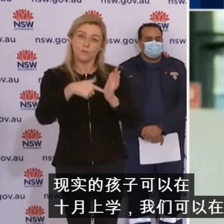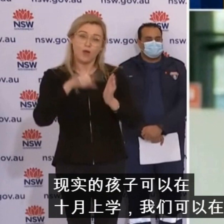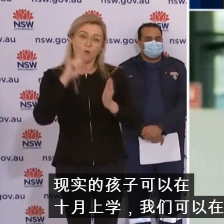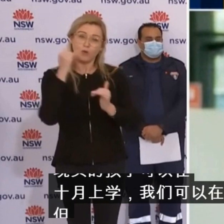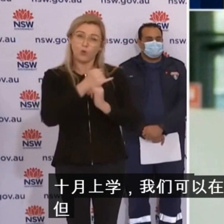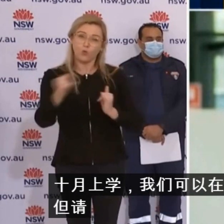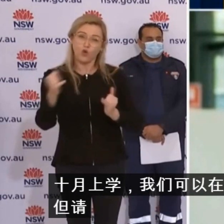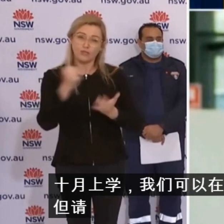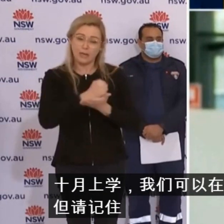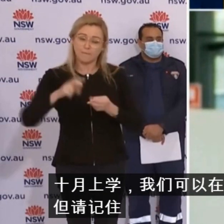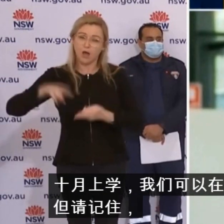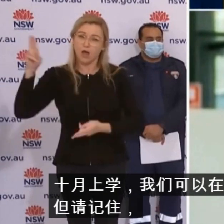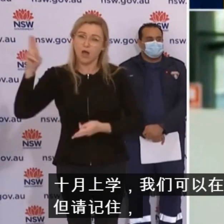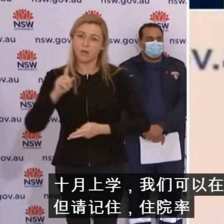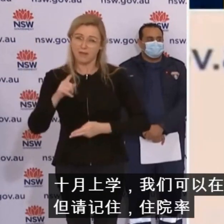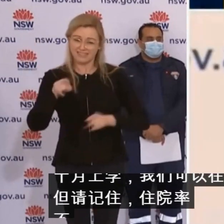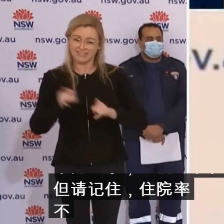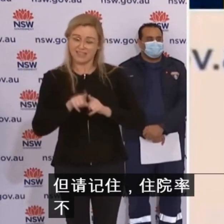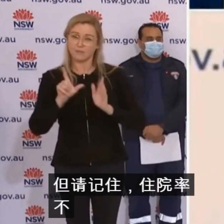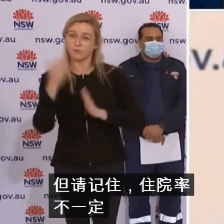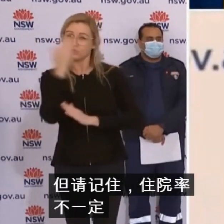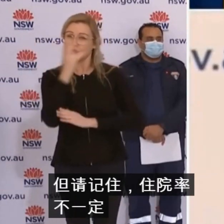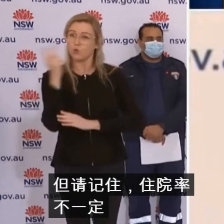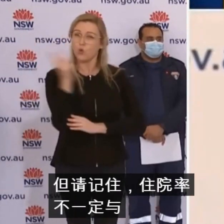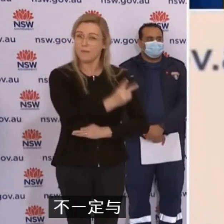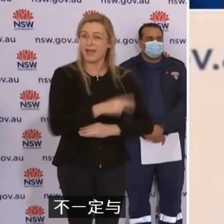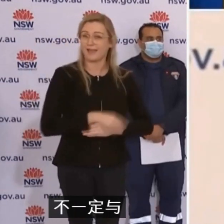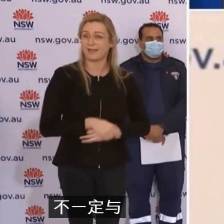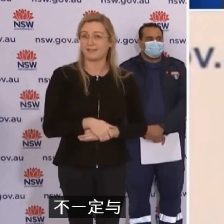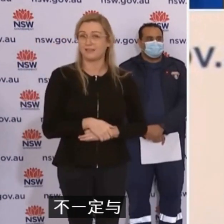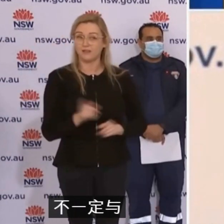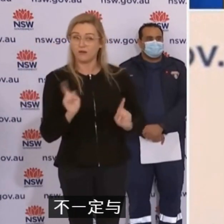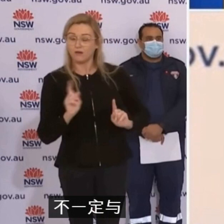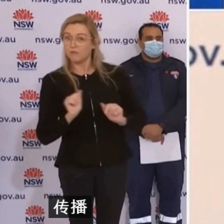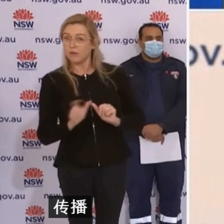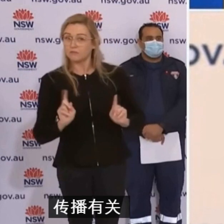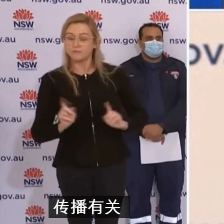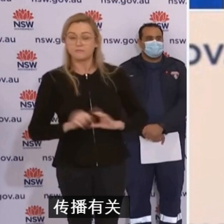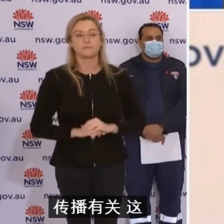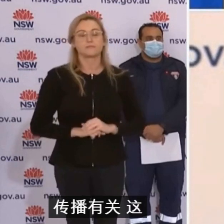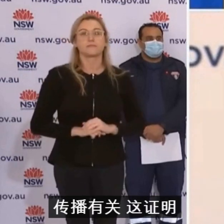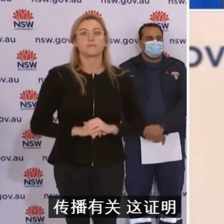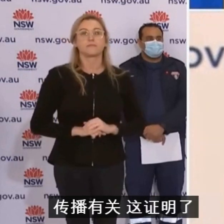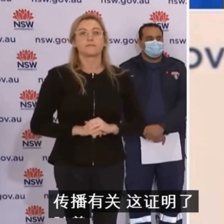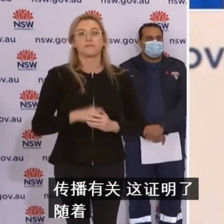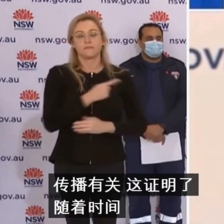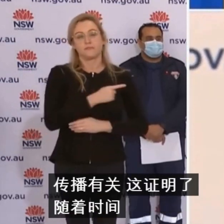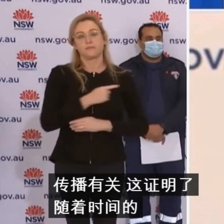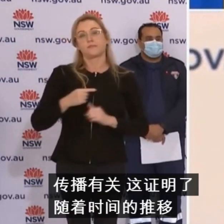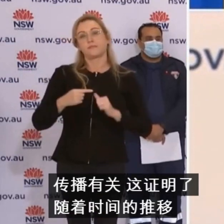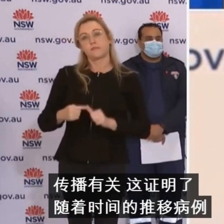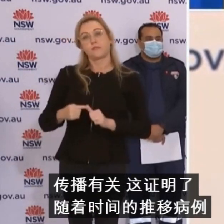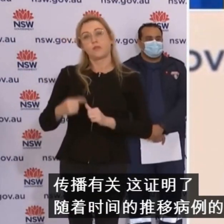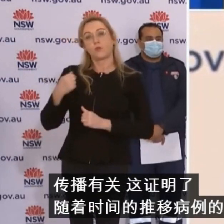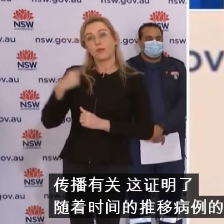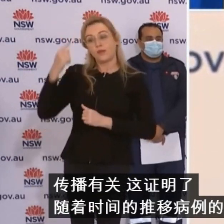outdoor dining? But remember, the hospitalisation rate doesn't necessarily relate to transmission. What that is a demonstration of the accumulation